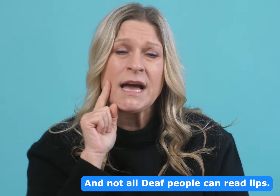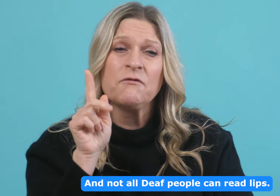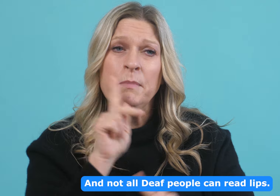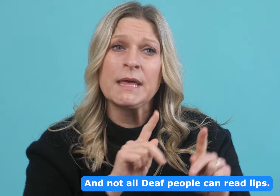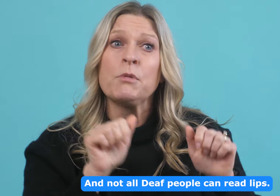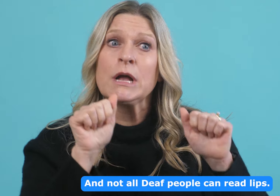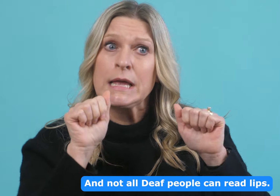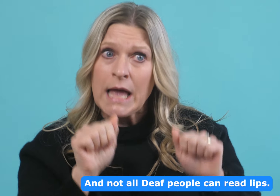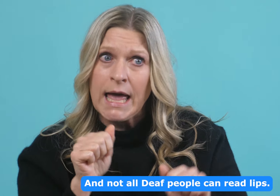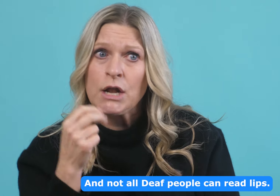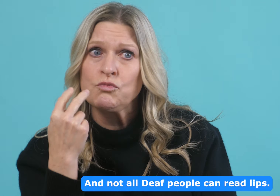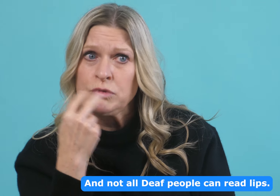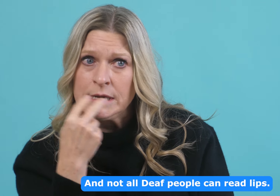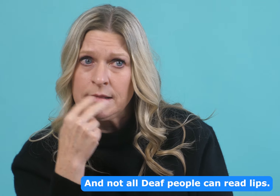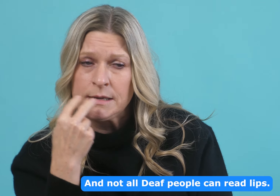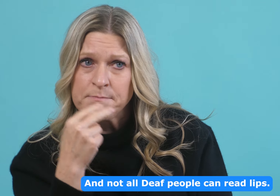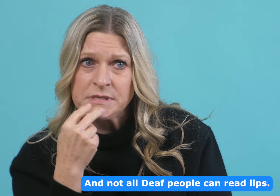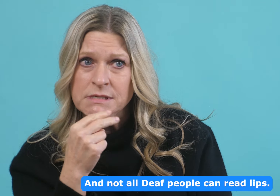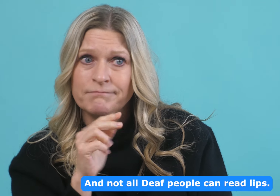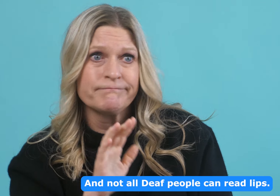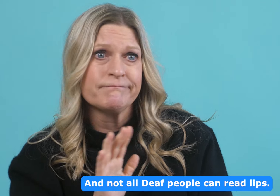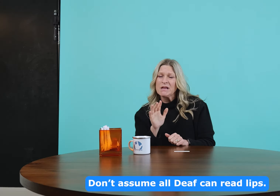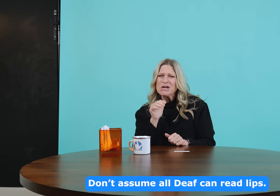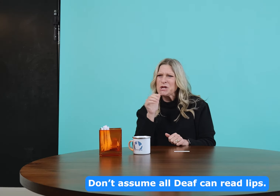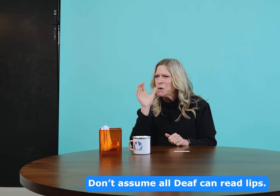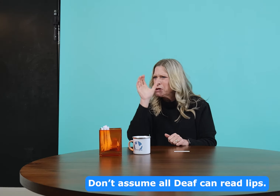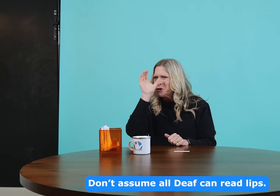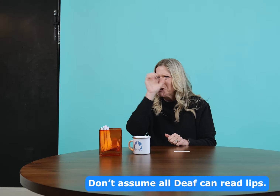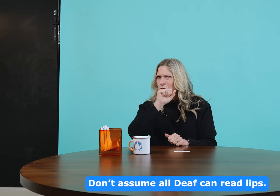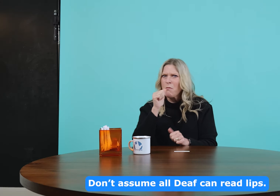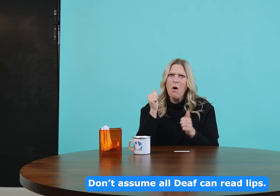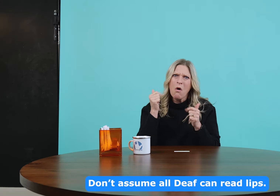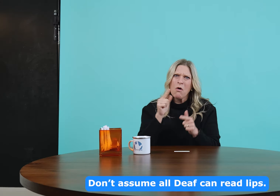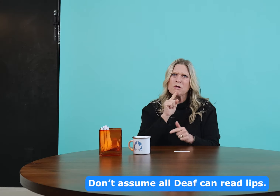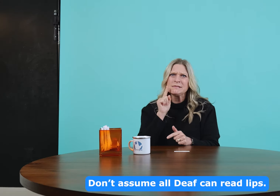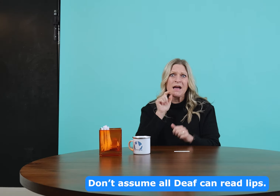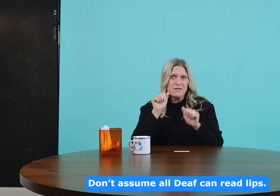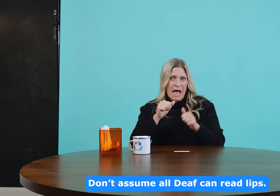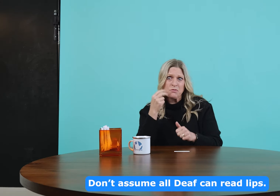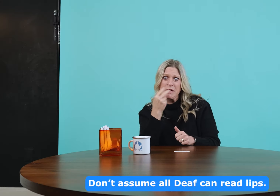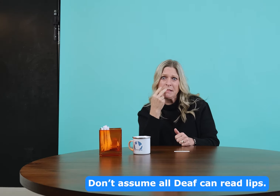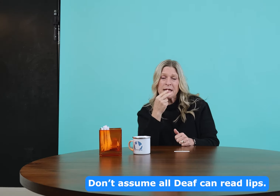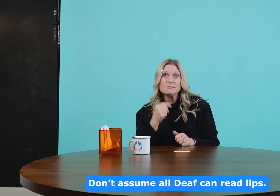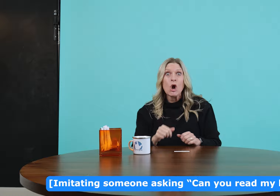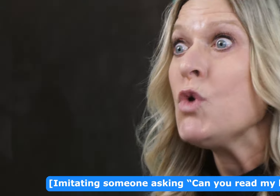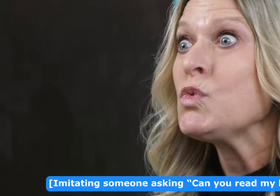deaf people can read lips. Don't assume all deaf can read lips.